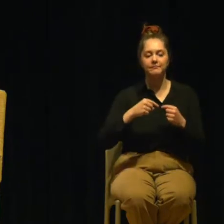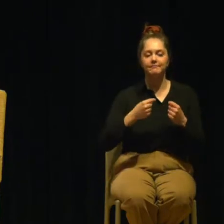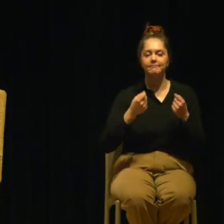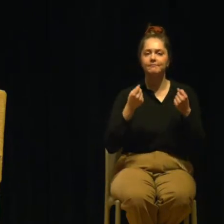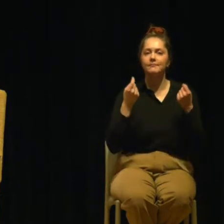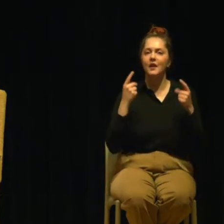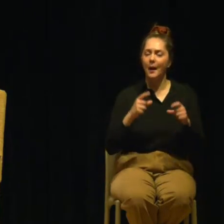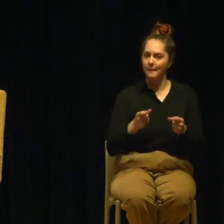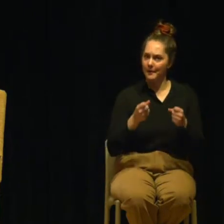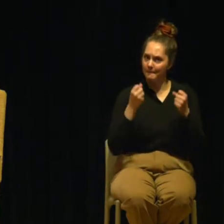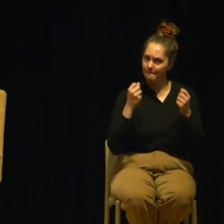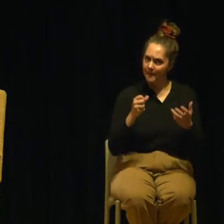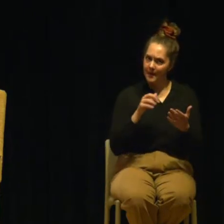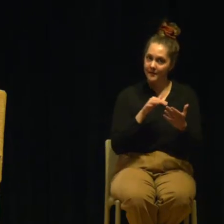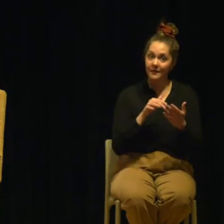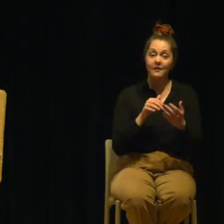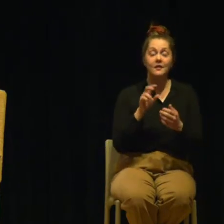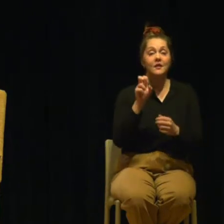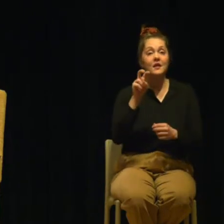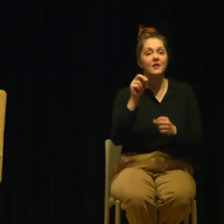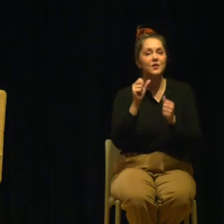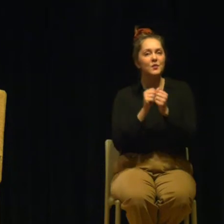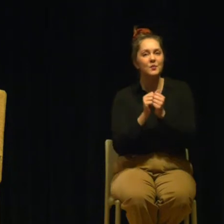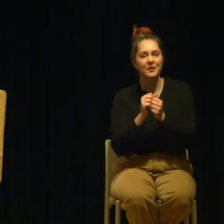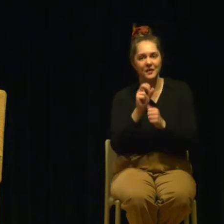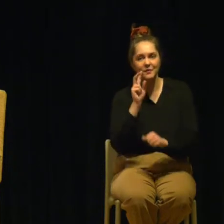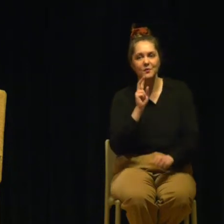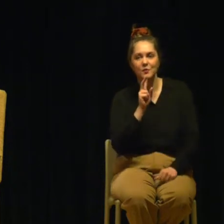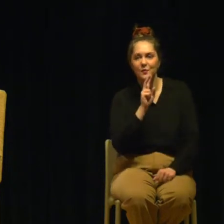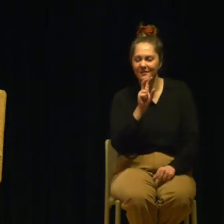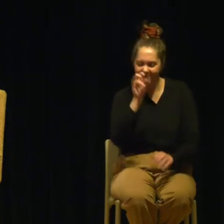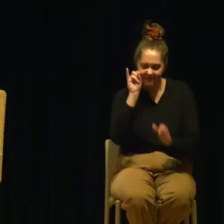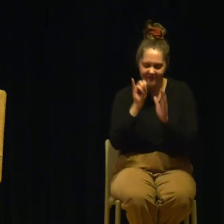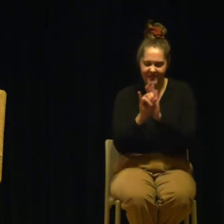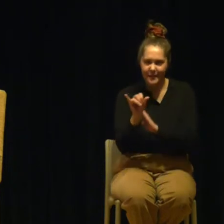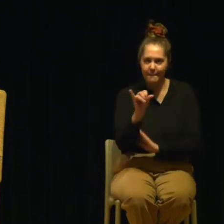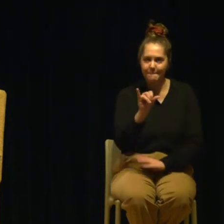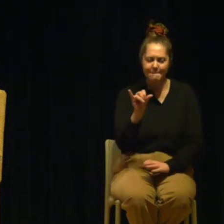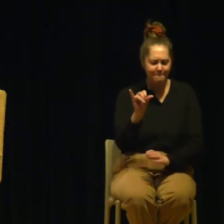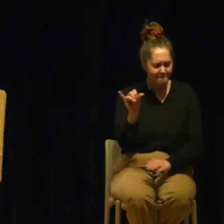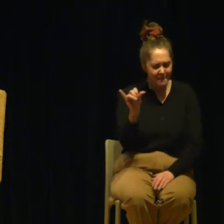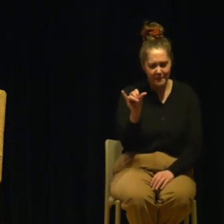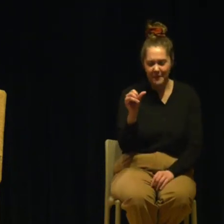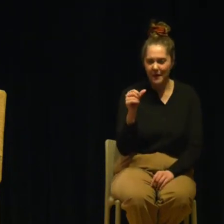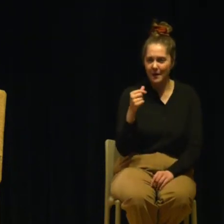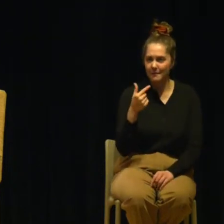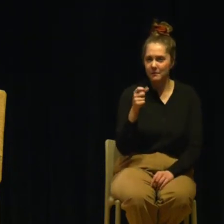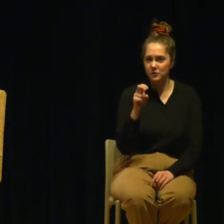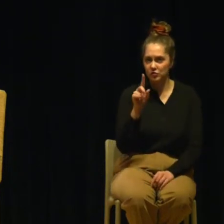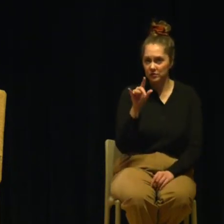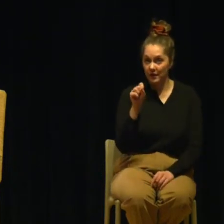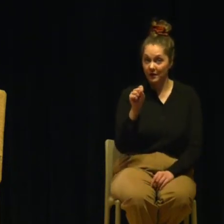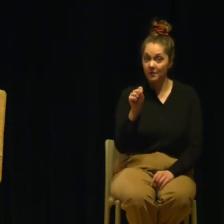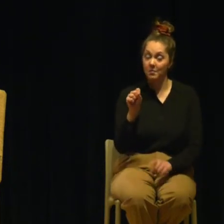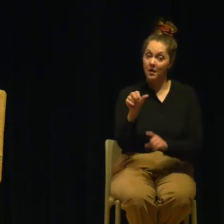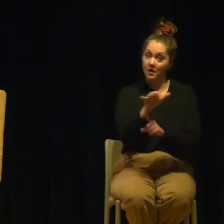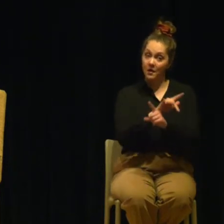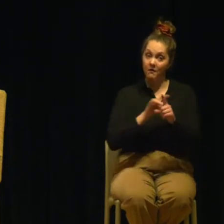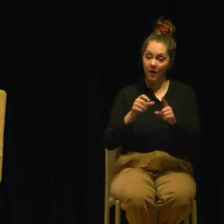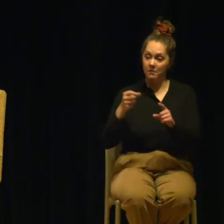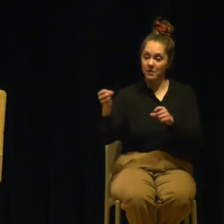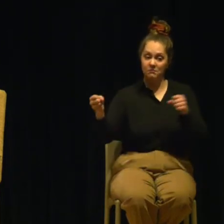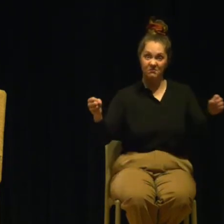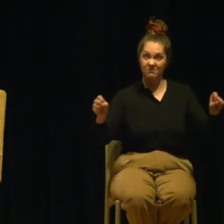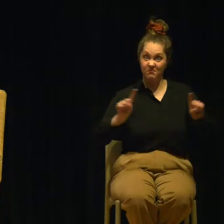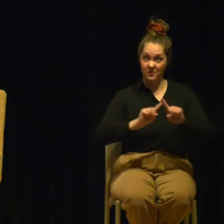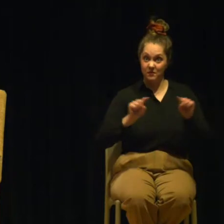numerous studies, even with identical twins. You know, they have exact same genes. You put them in different environments and you can